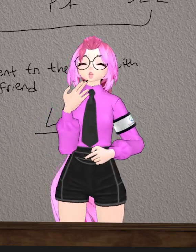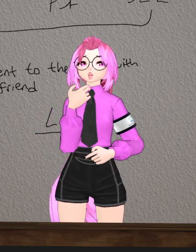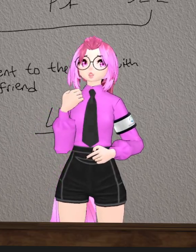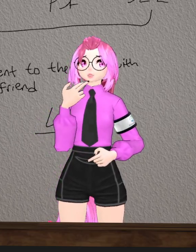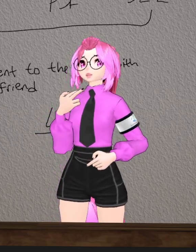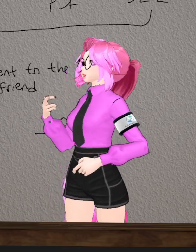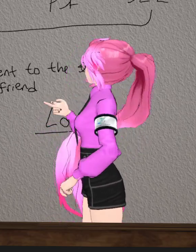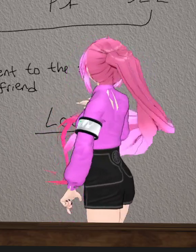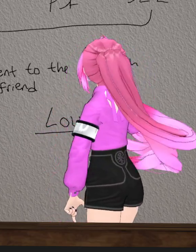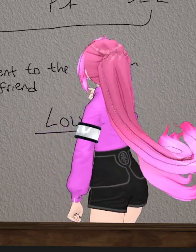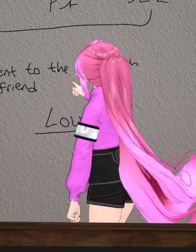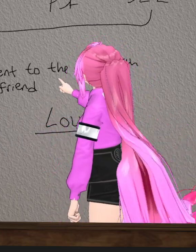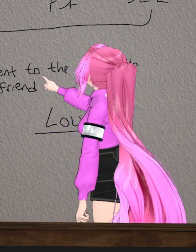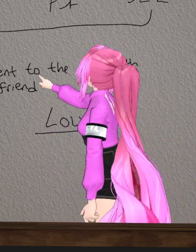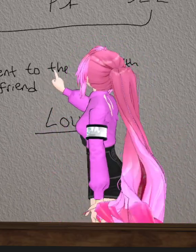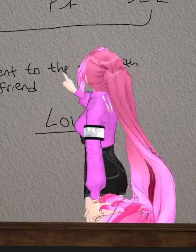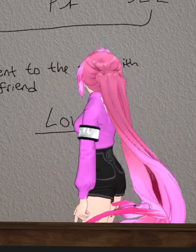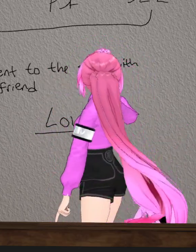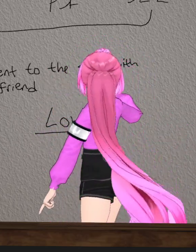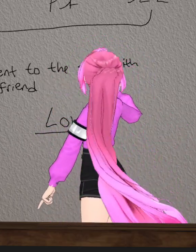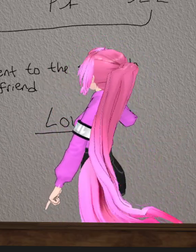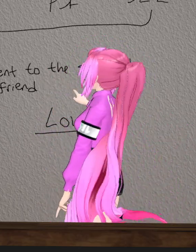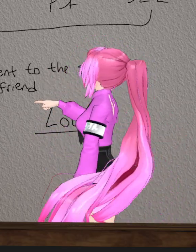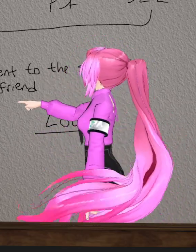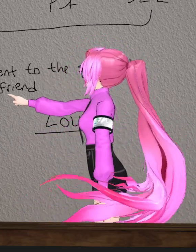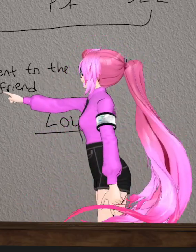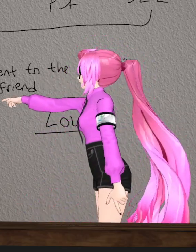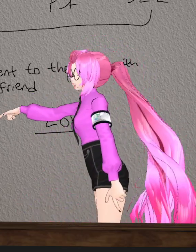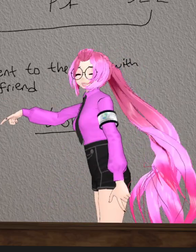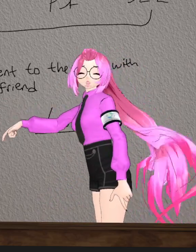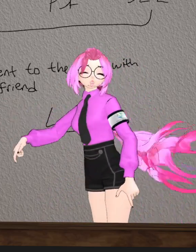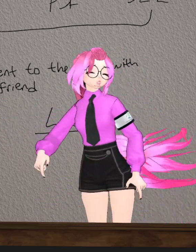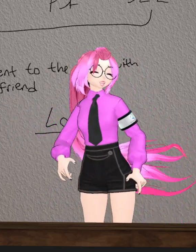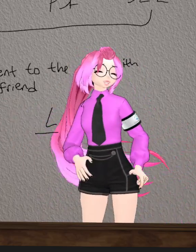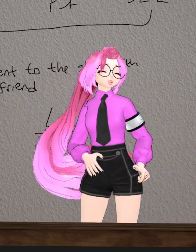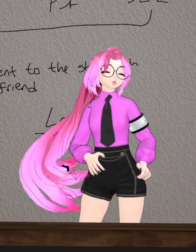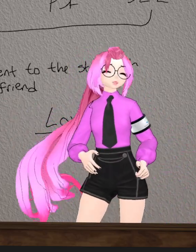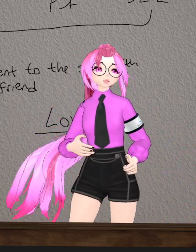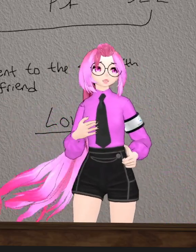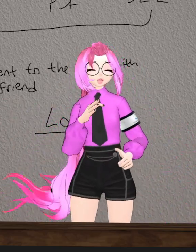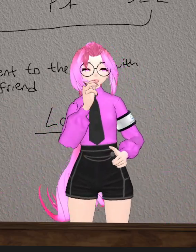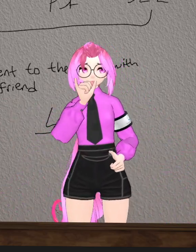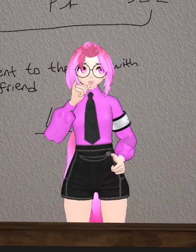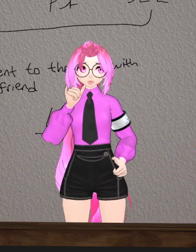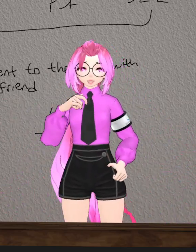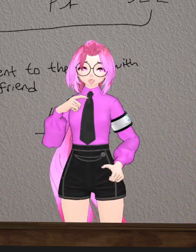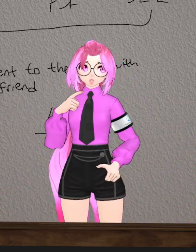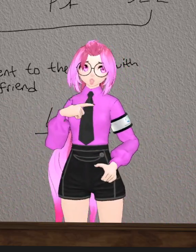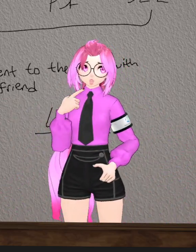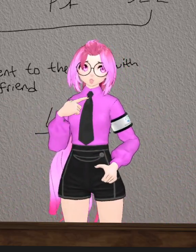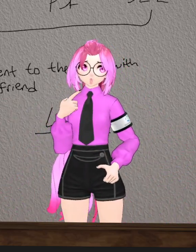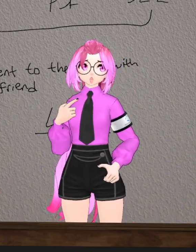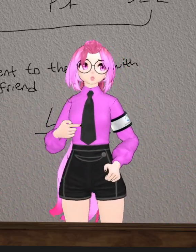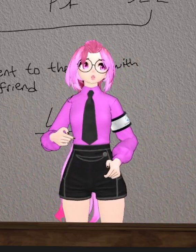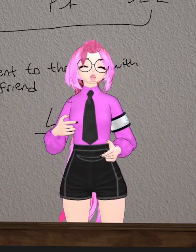how to speak and would not say words like to, the, with, or a. So they would sound a little silly to hearing people. So